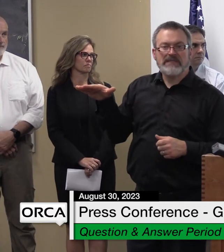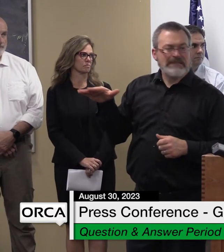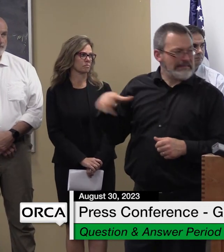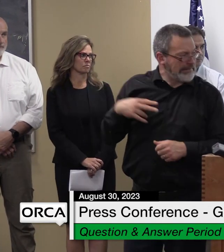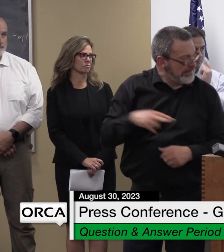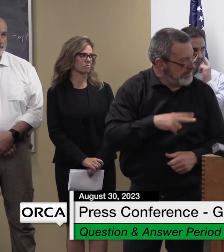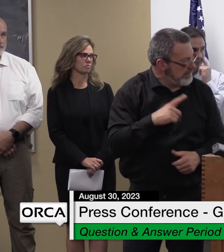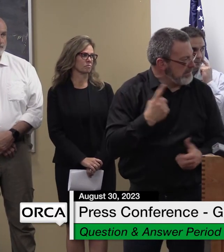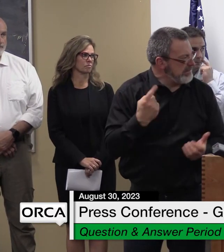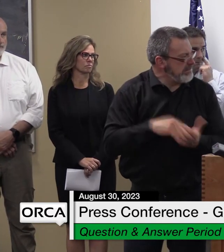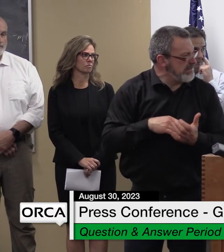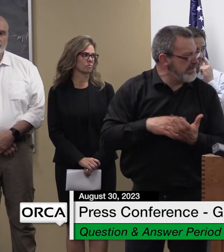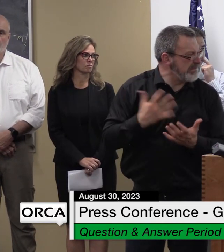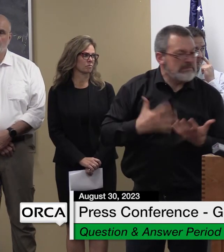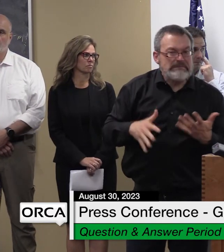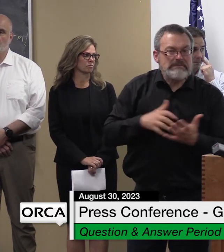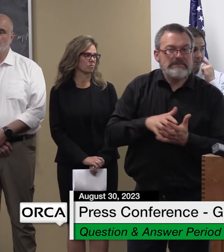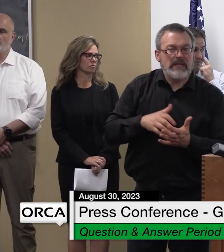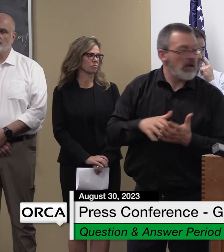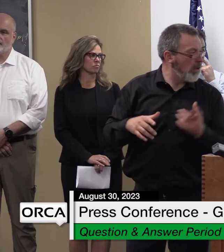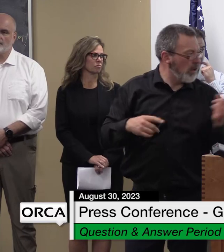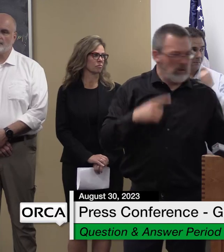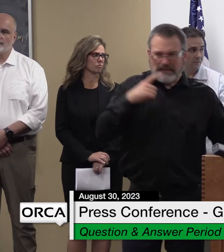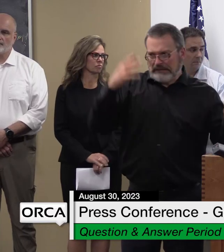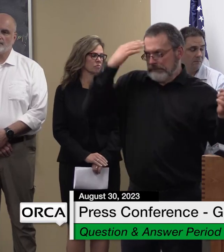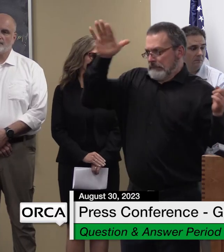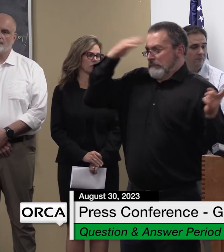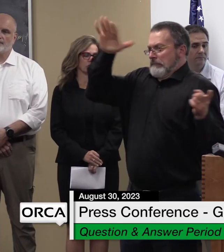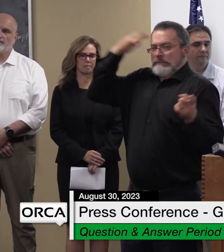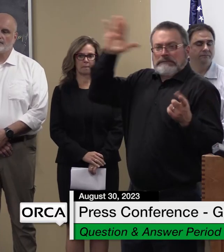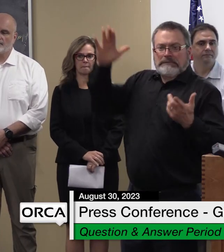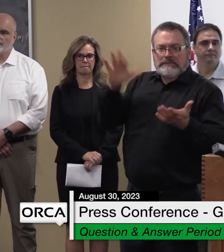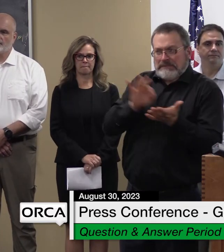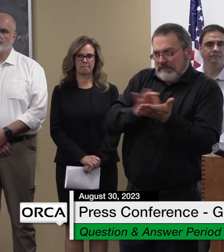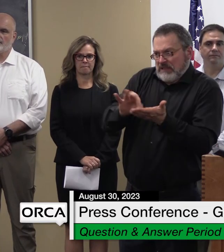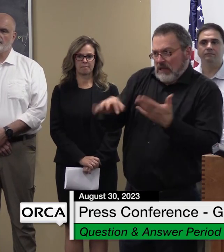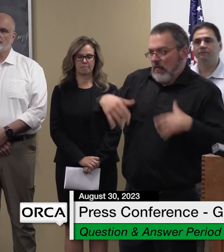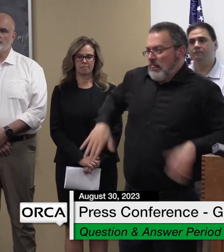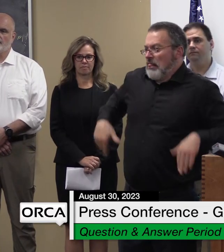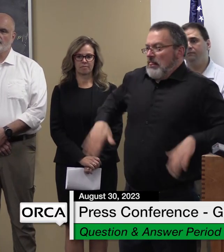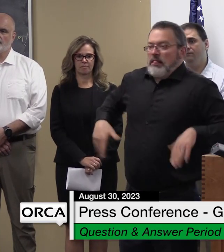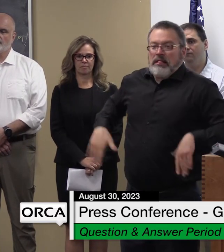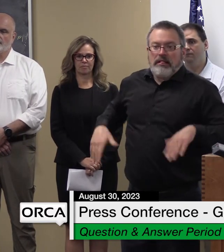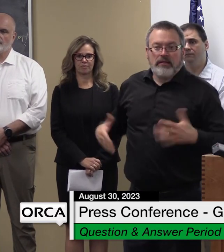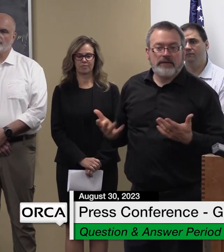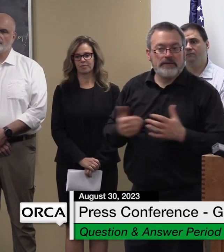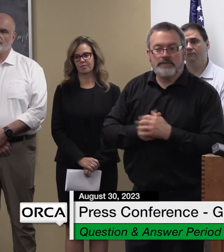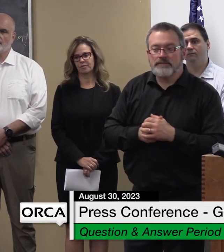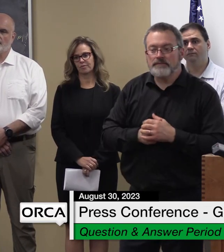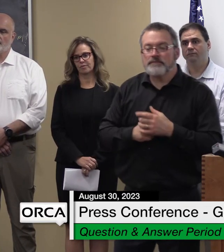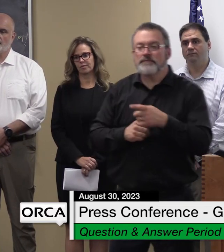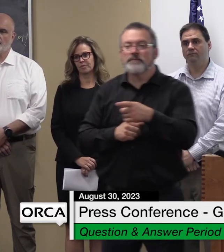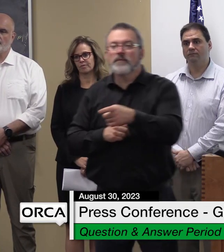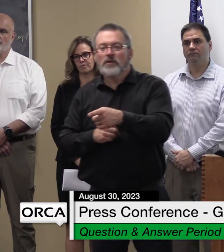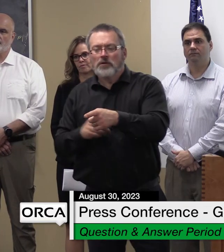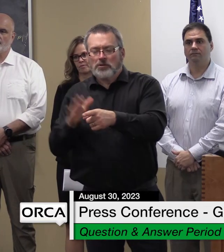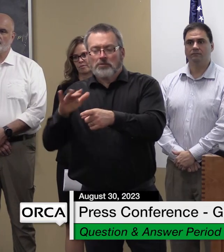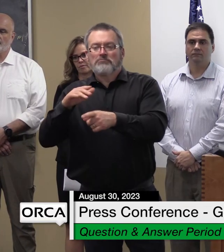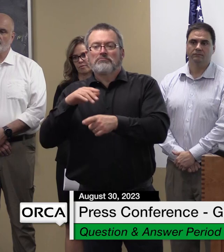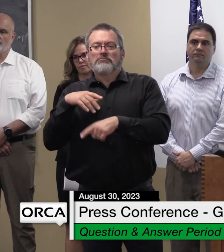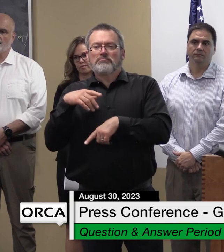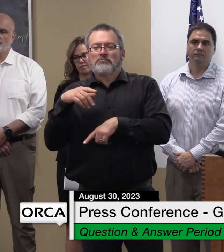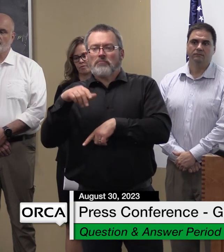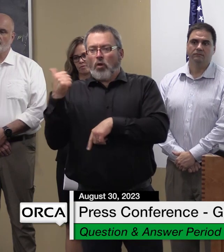have at the ready. I'm not sure we have it at all, but we can look into it. Okay. And I'm just wondering, just from a flood